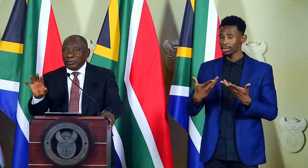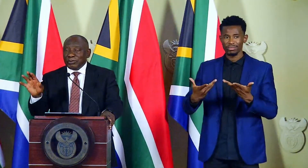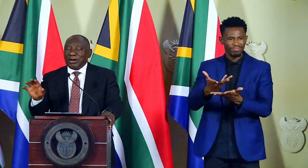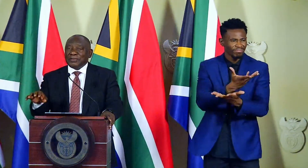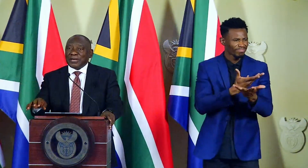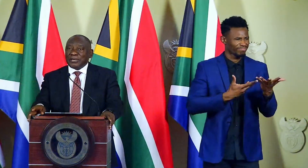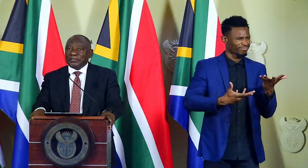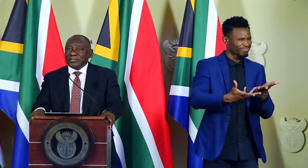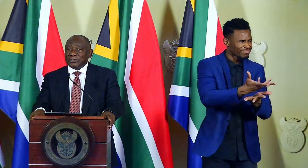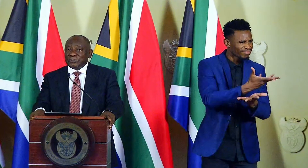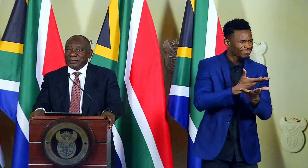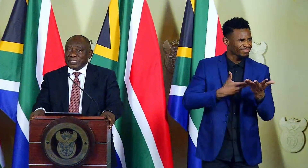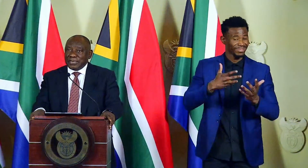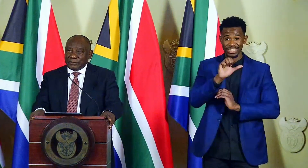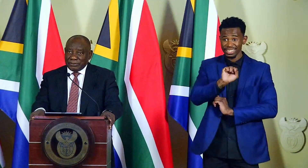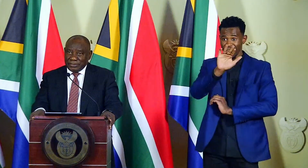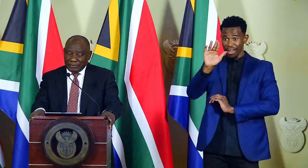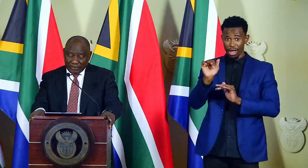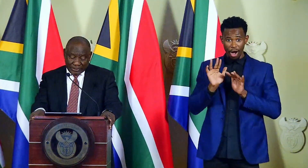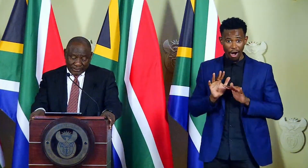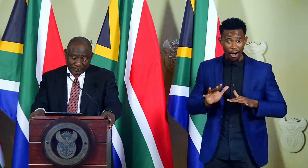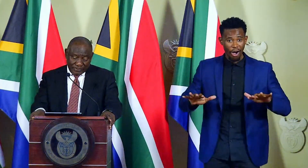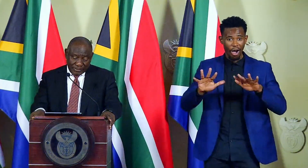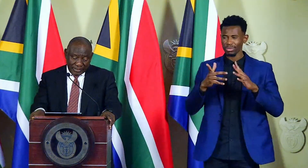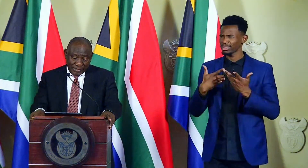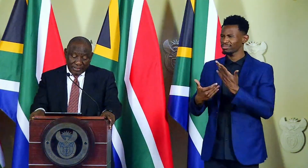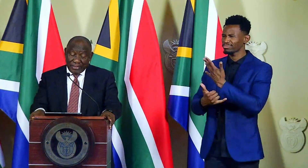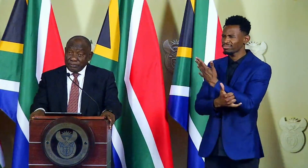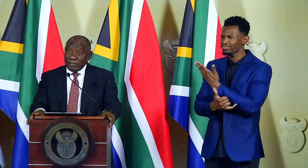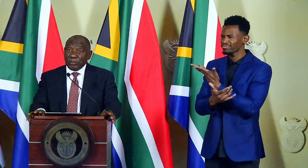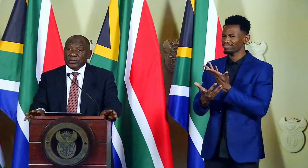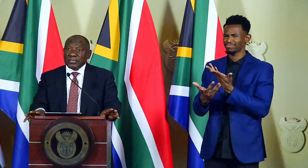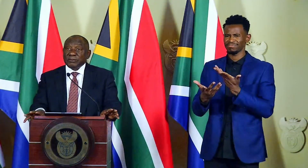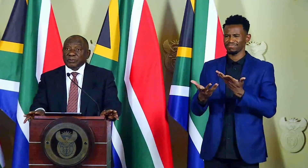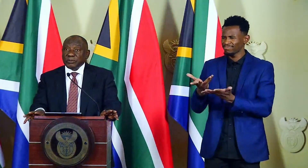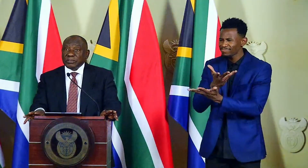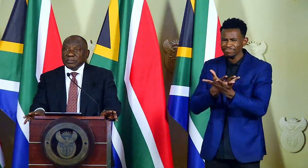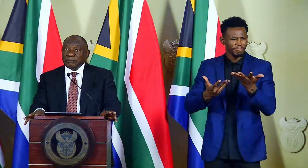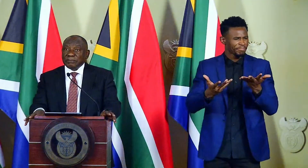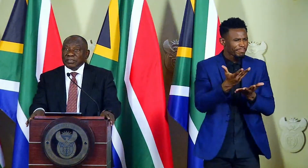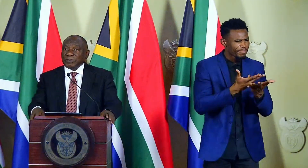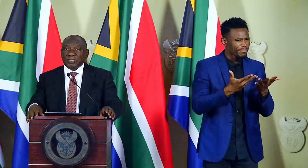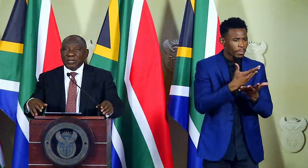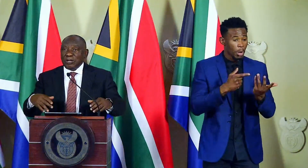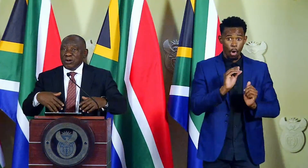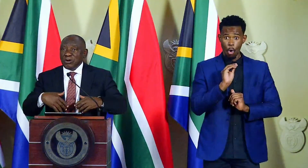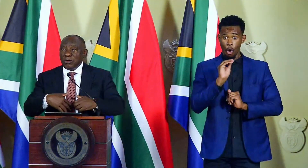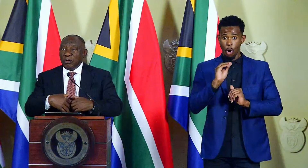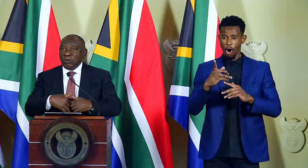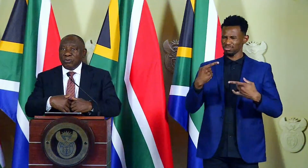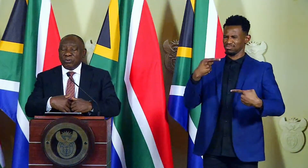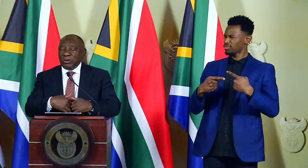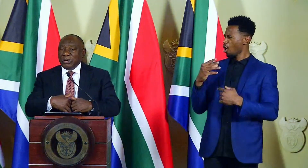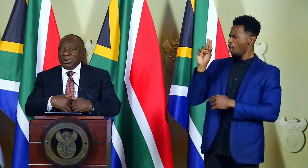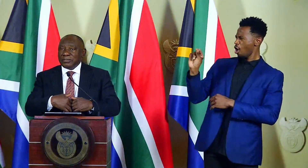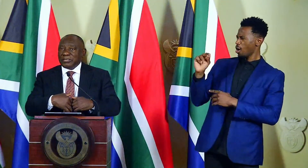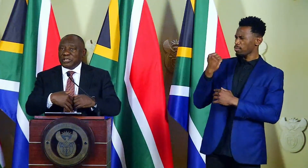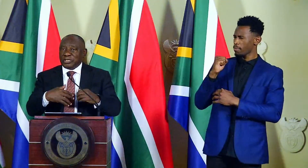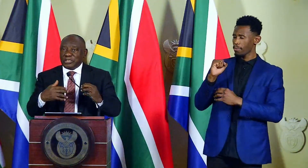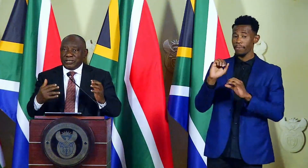having gone throughout the country to consult on this bill, there's been no dispute. There's been